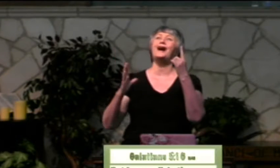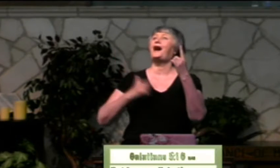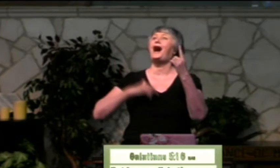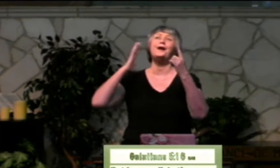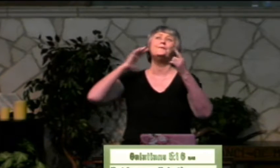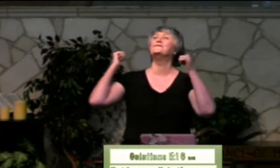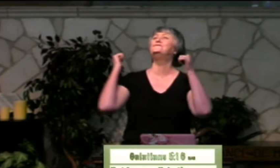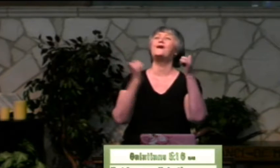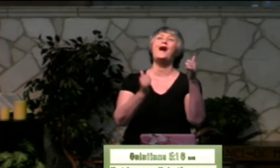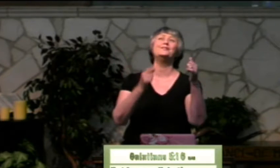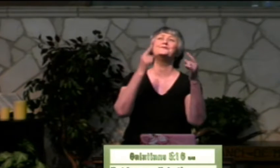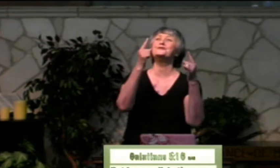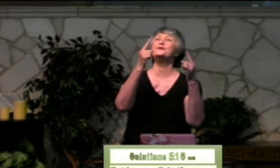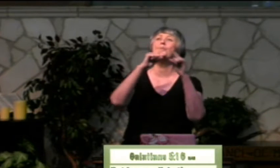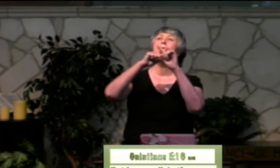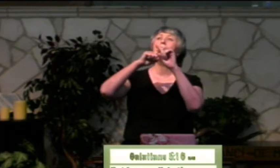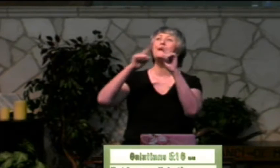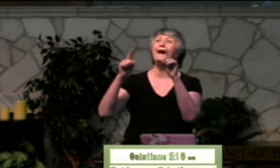I will follow you, but